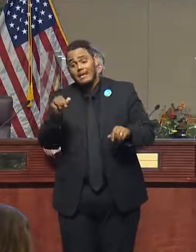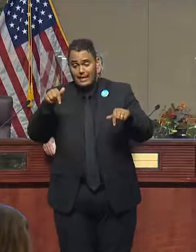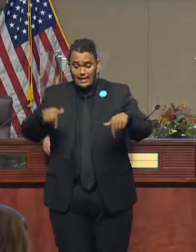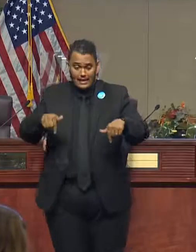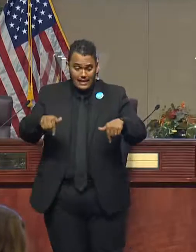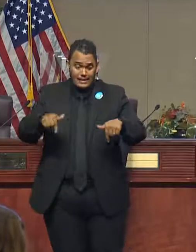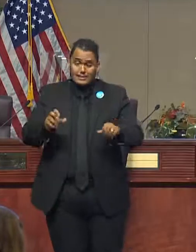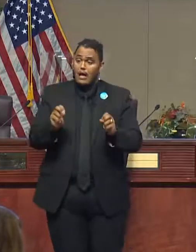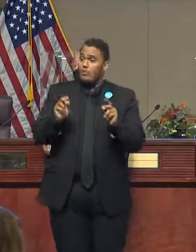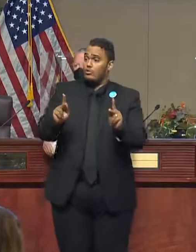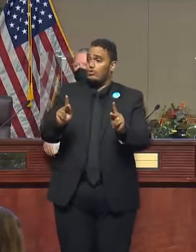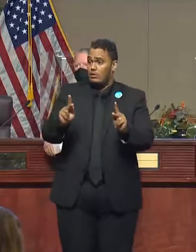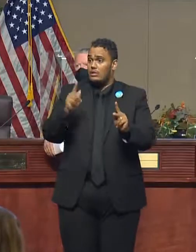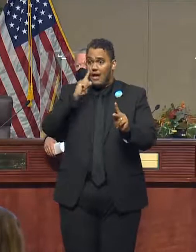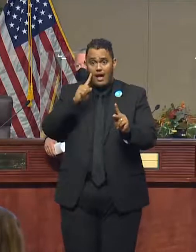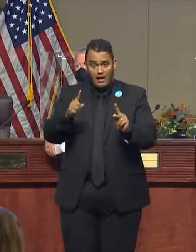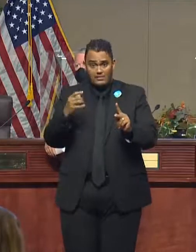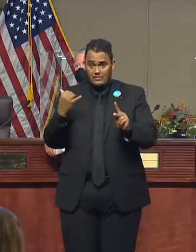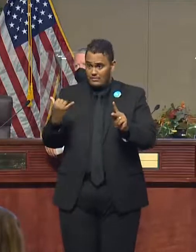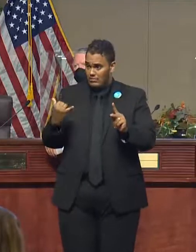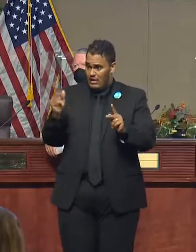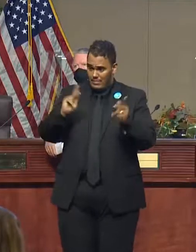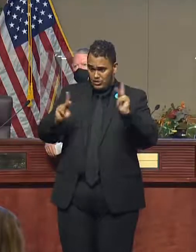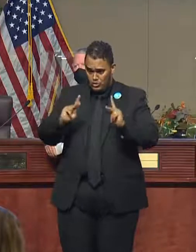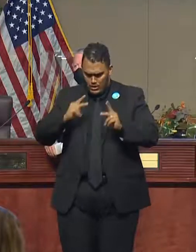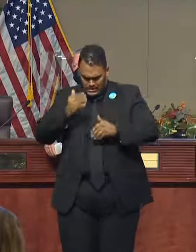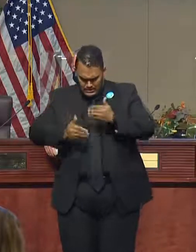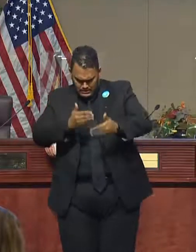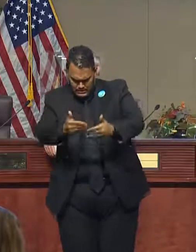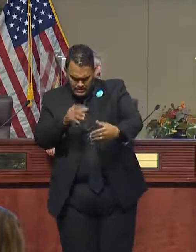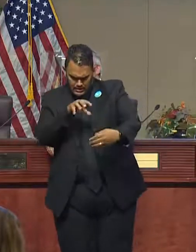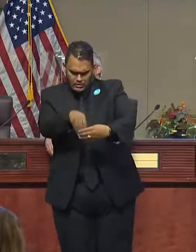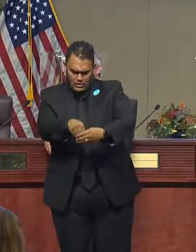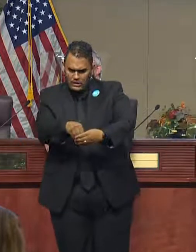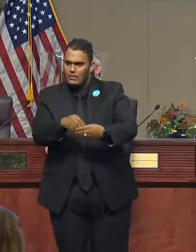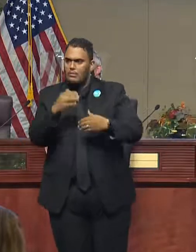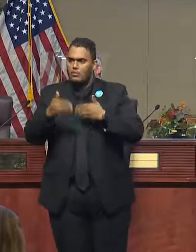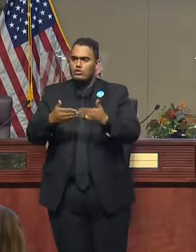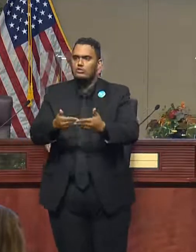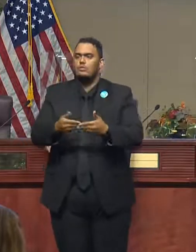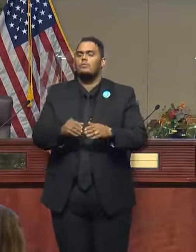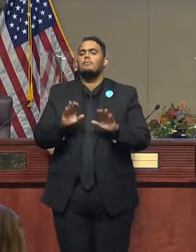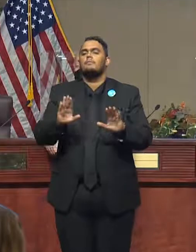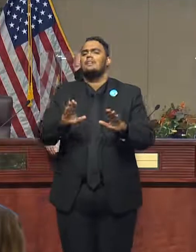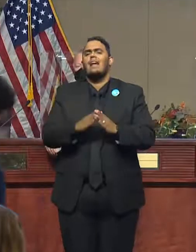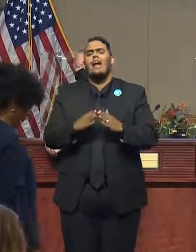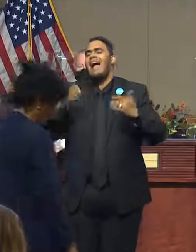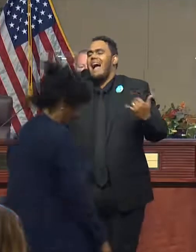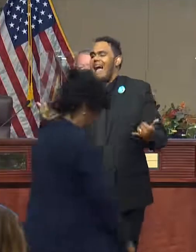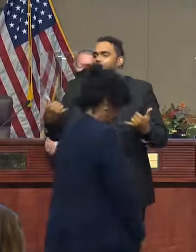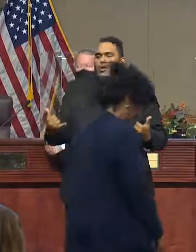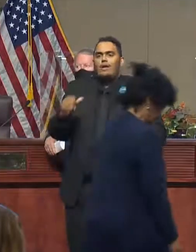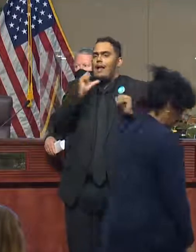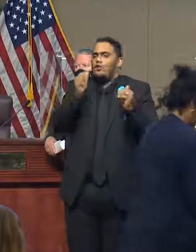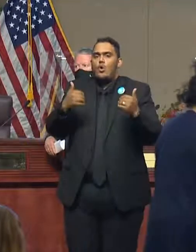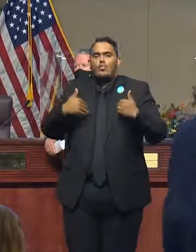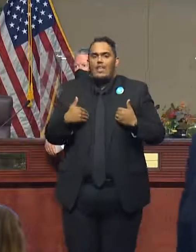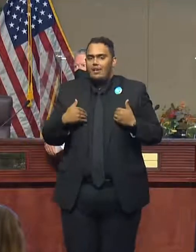proceso de vacunación, si nos pudiera explicar un poco. Sí, mira, no tengo esos datos enfrente de